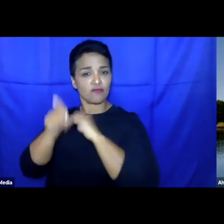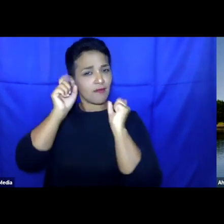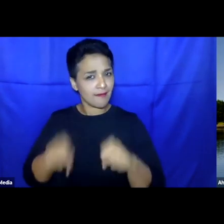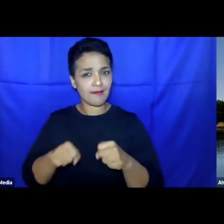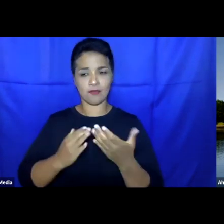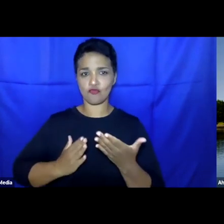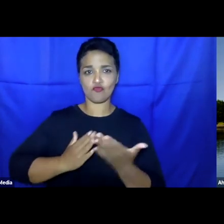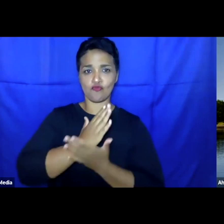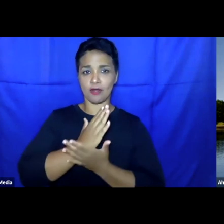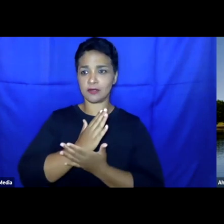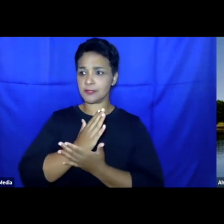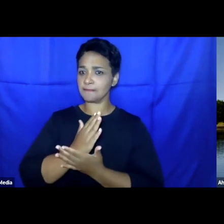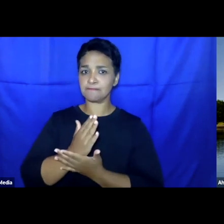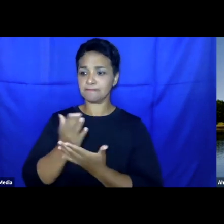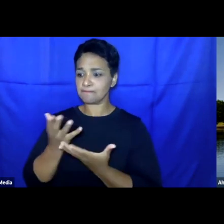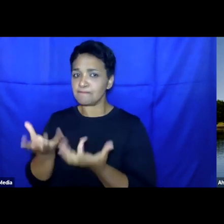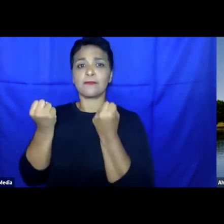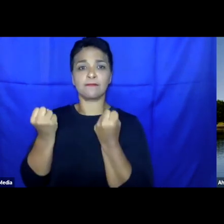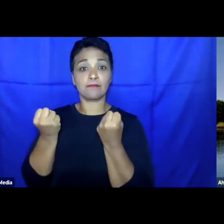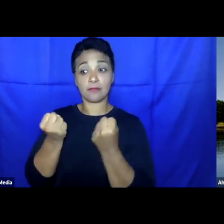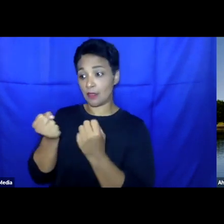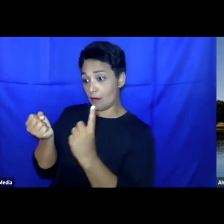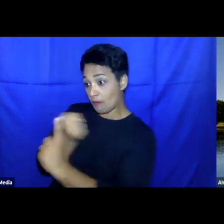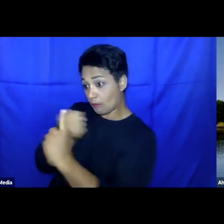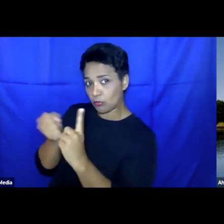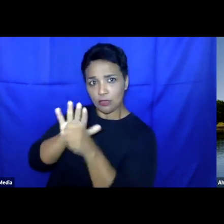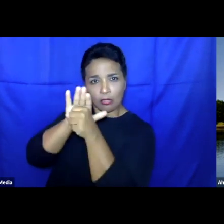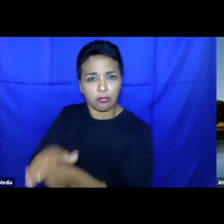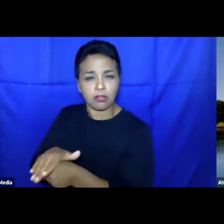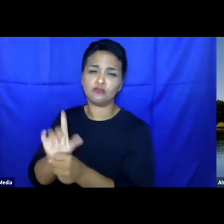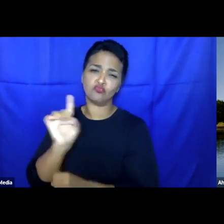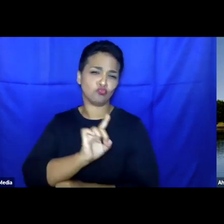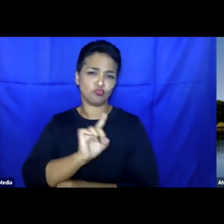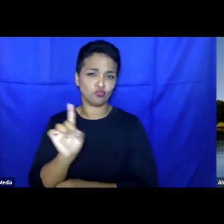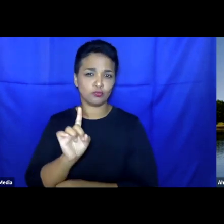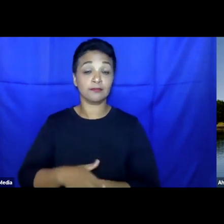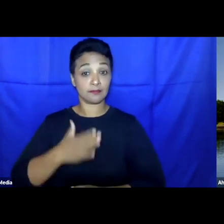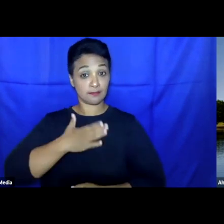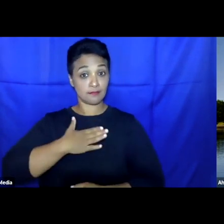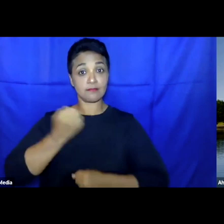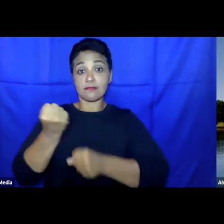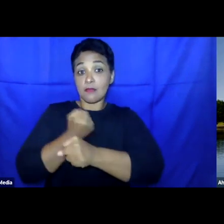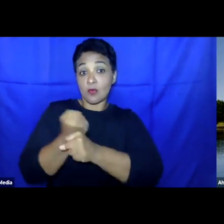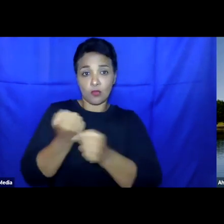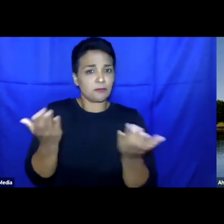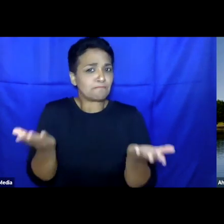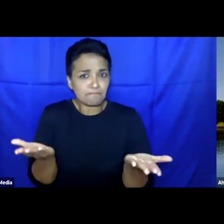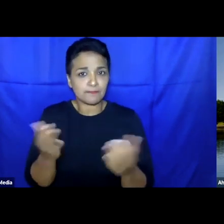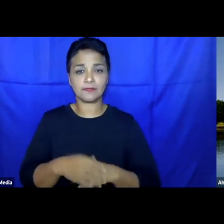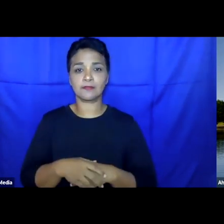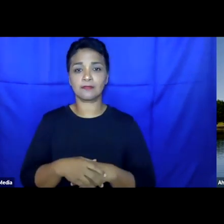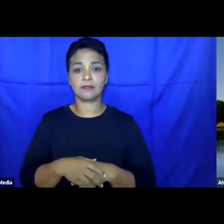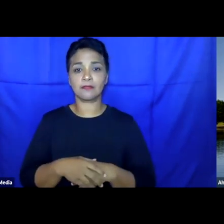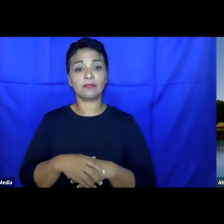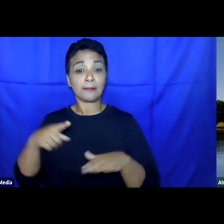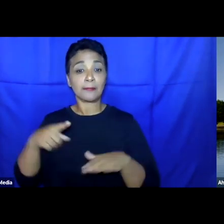parties do not abuse those rights. The simplest example for me to cite here, based on my work, is where people in flight continue to face